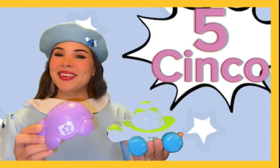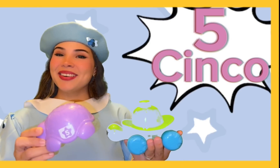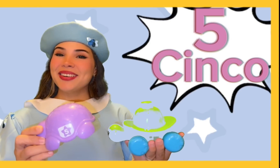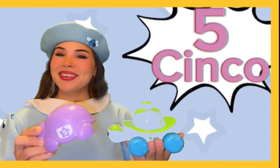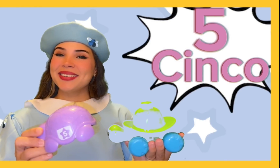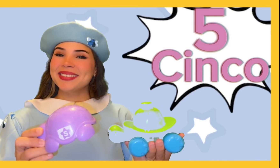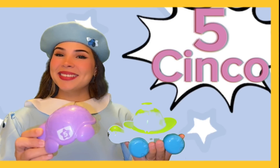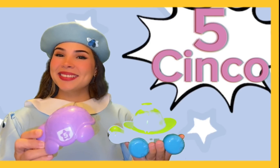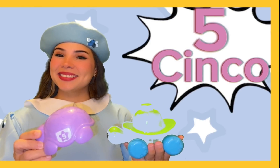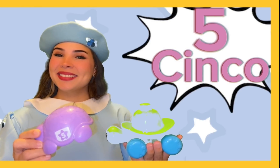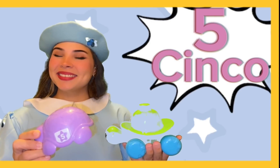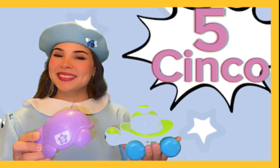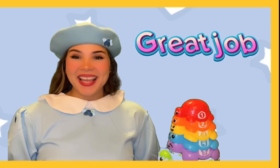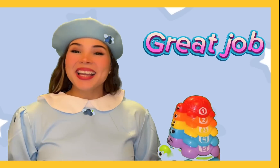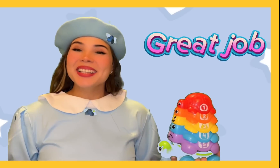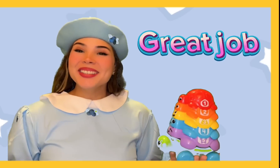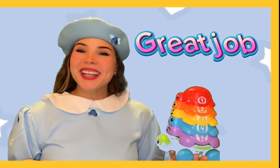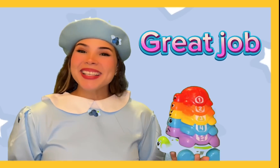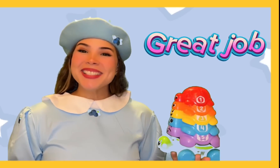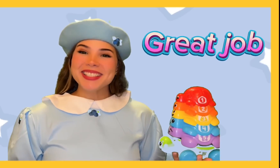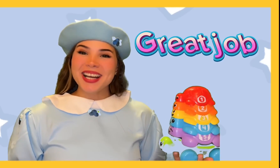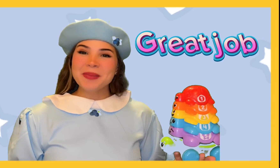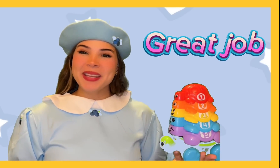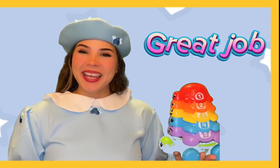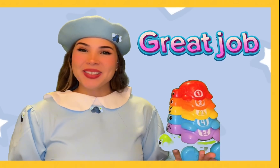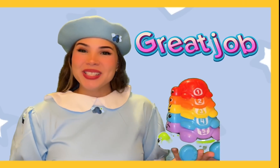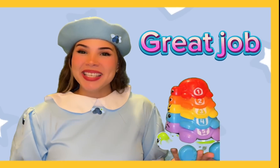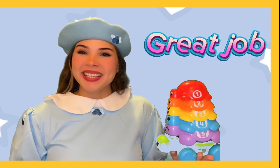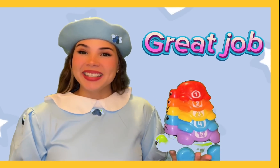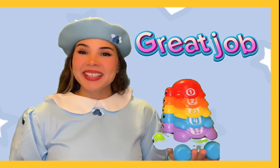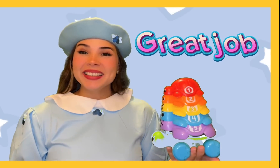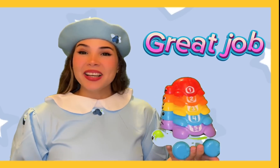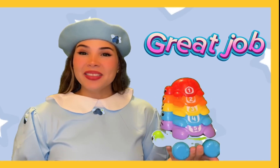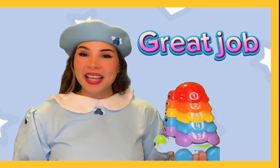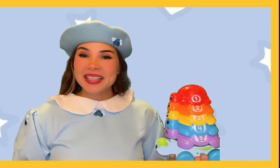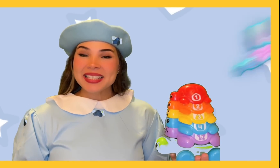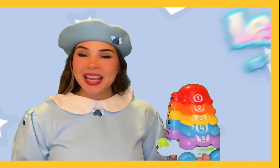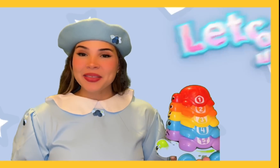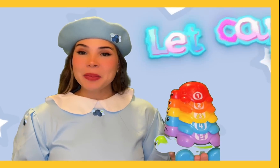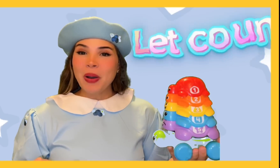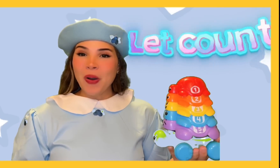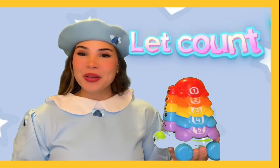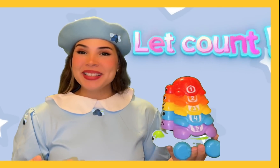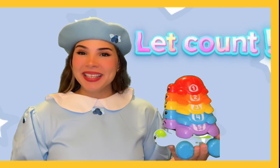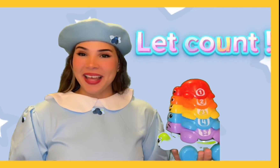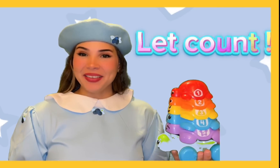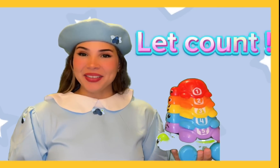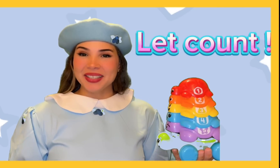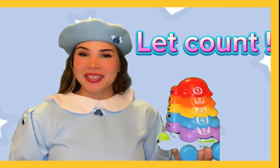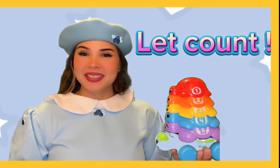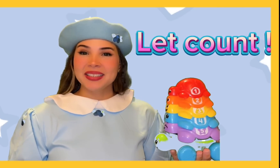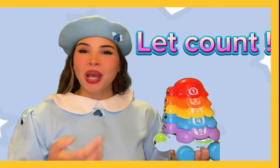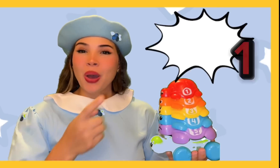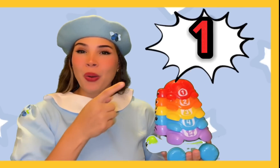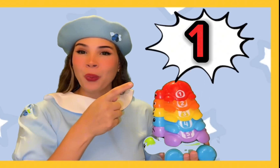Cinco. Great job counting. Now let's count them all together.